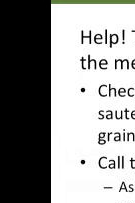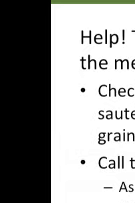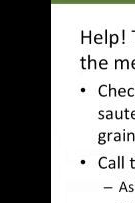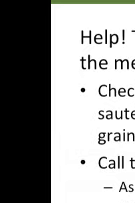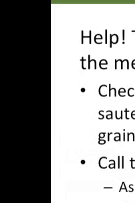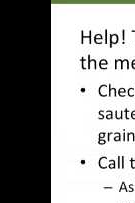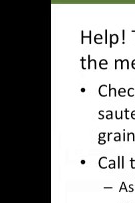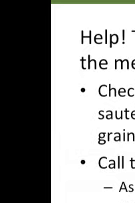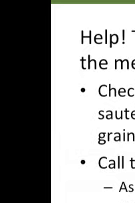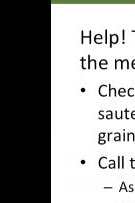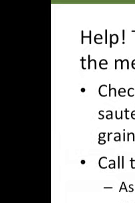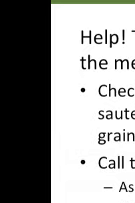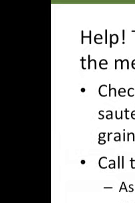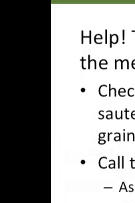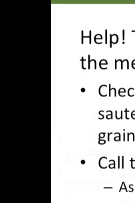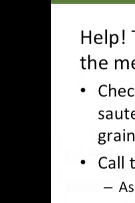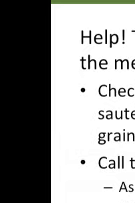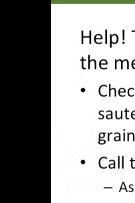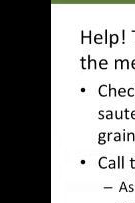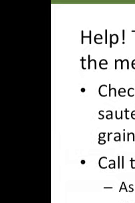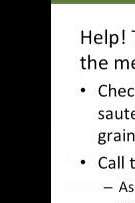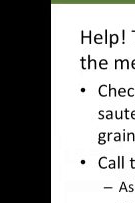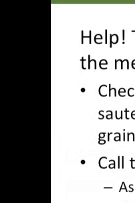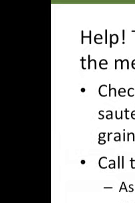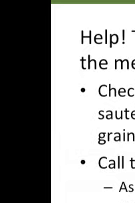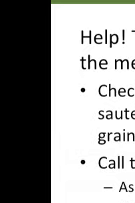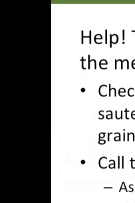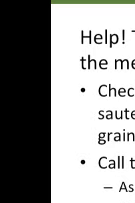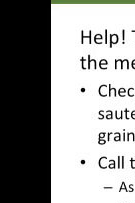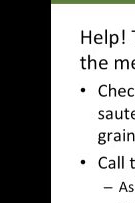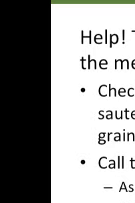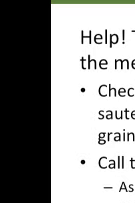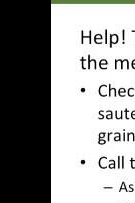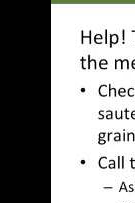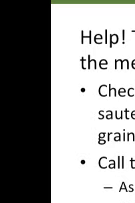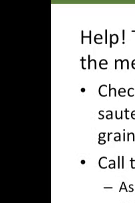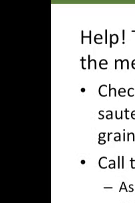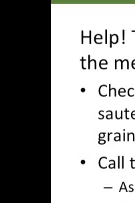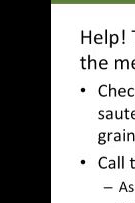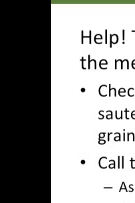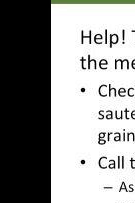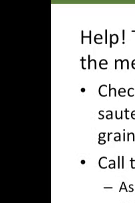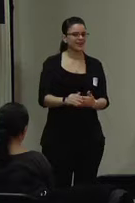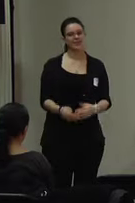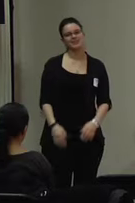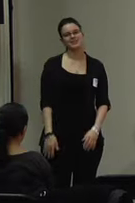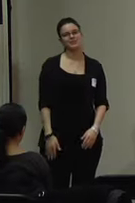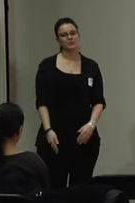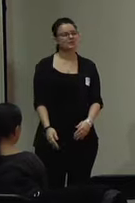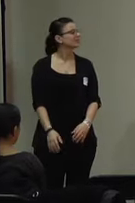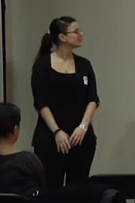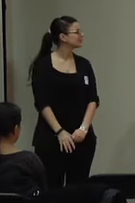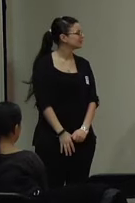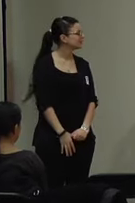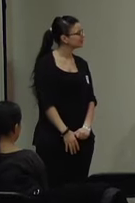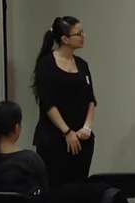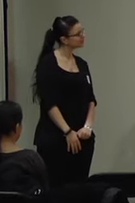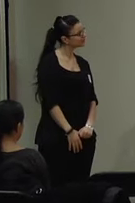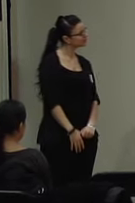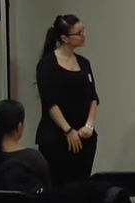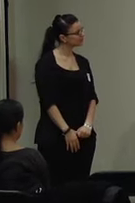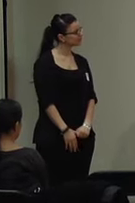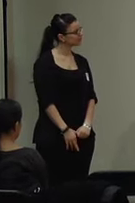just really gonna be a challenge, I'll call the restaurant, not during peak hours, right? We all wanna be sensitive. We wanna help the chefs. But most restaurants